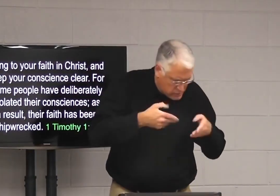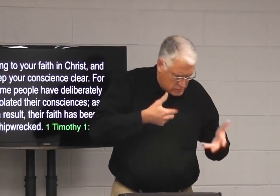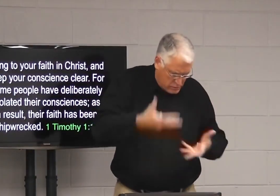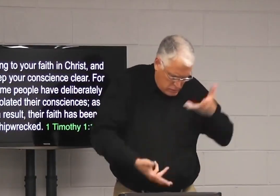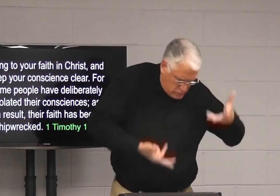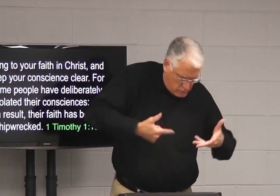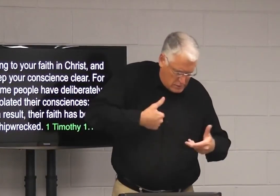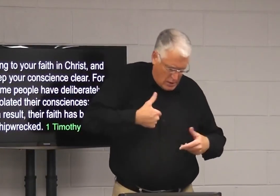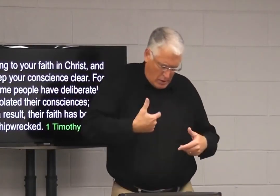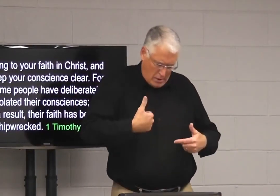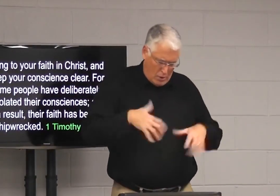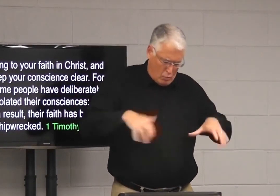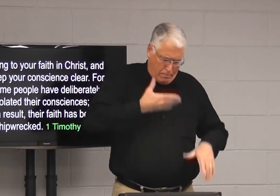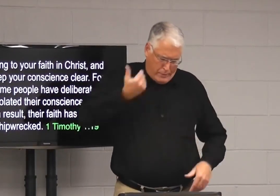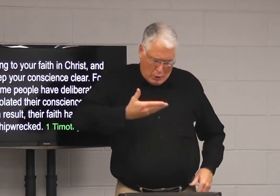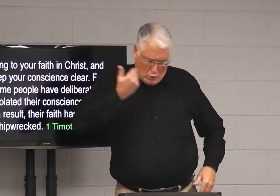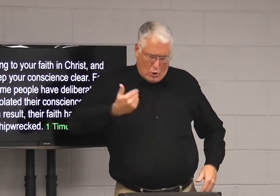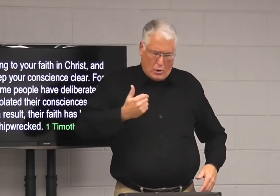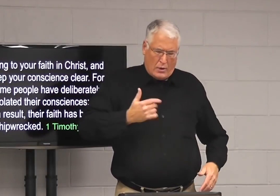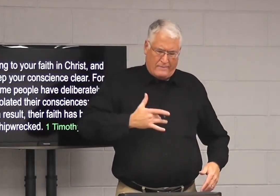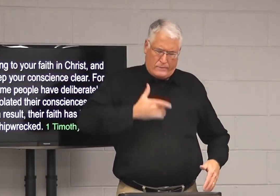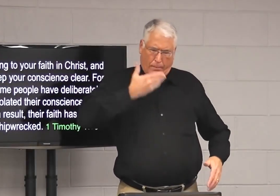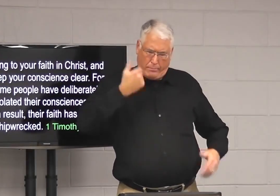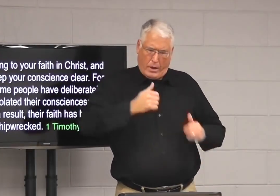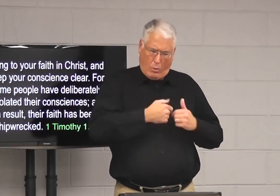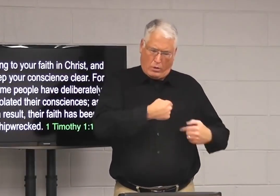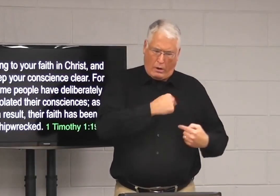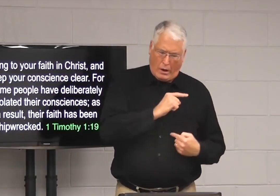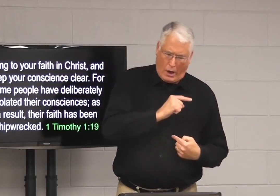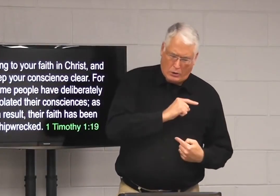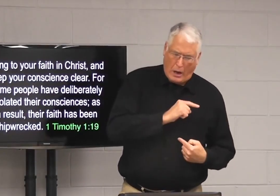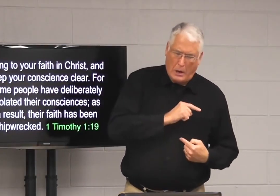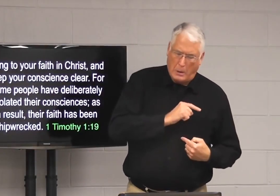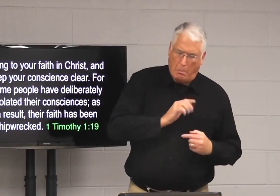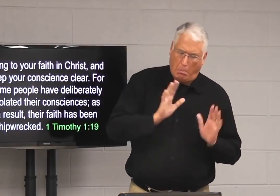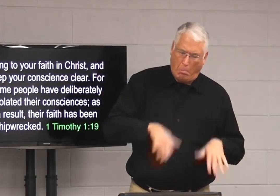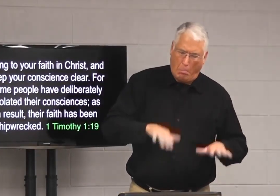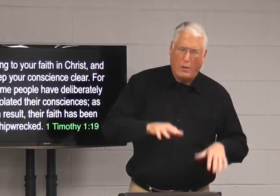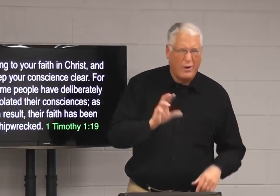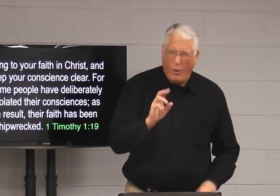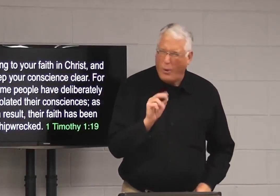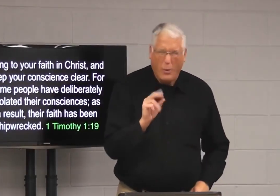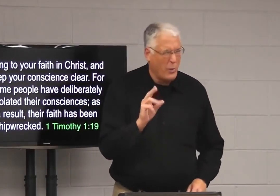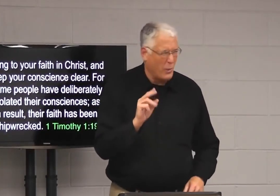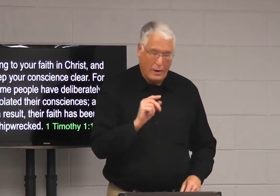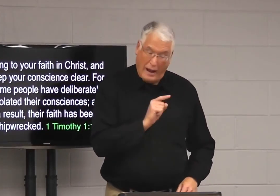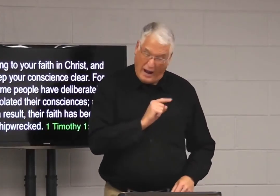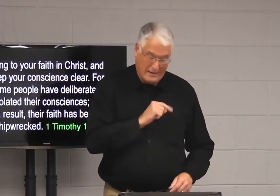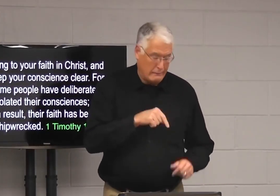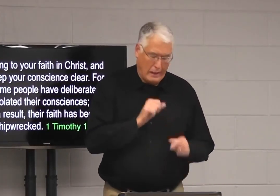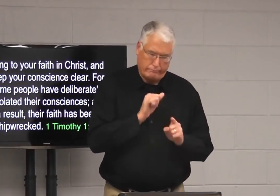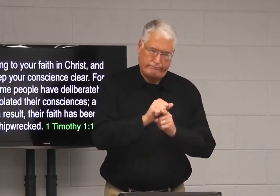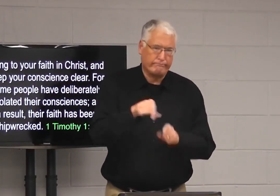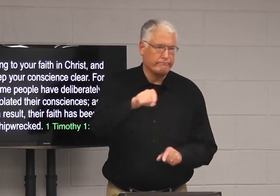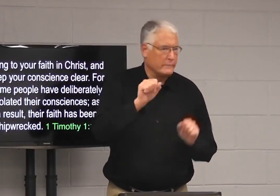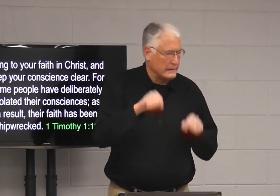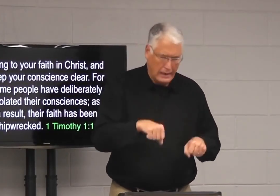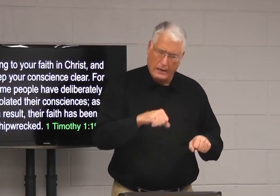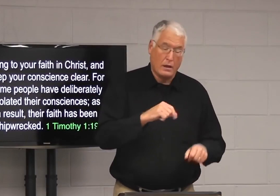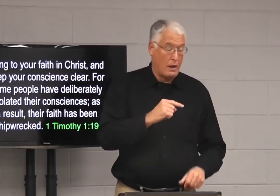your conscience and focusing on your conscience and how you make yourself better and how you make yourself feel better. No, the conscience will